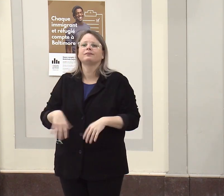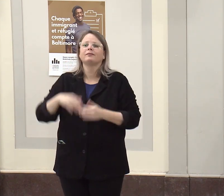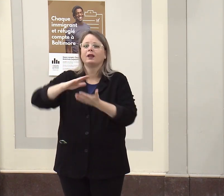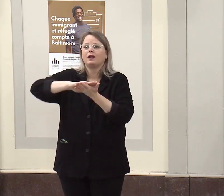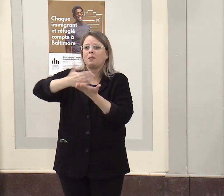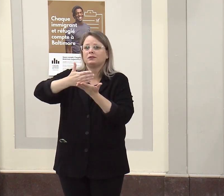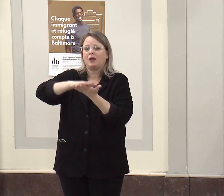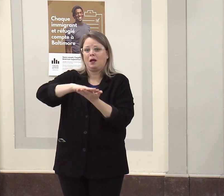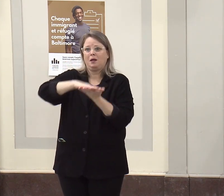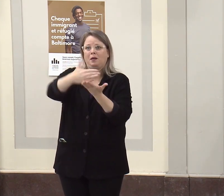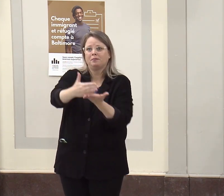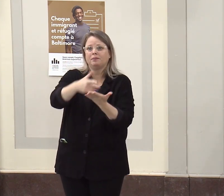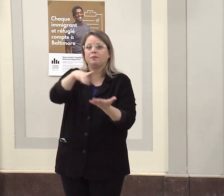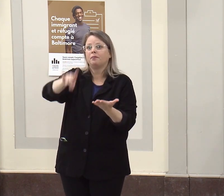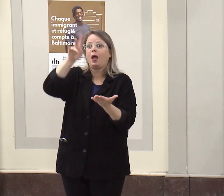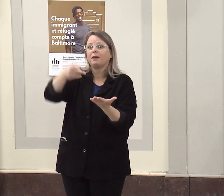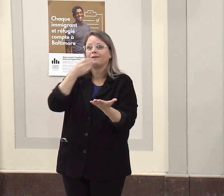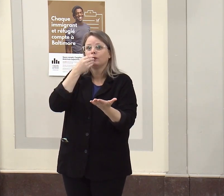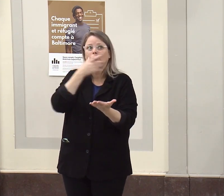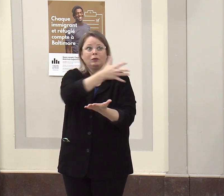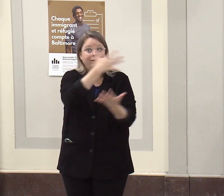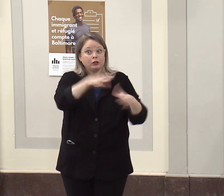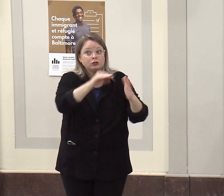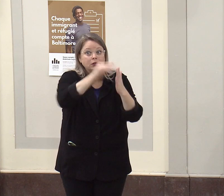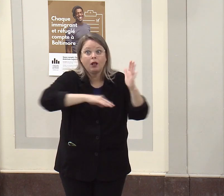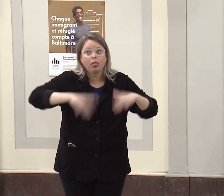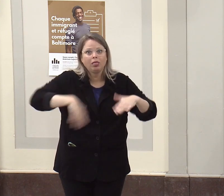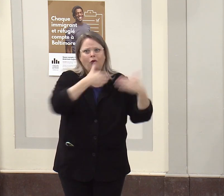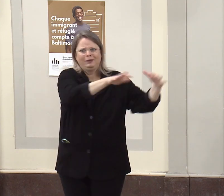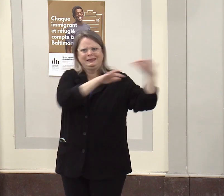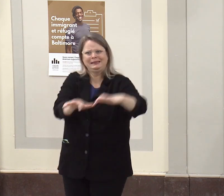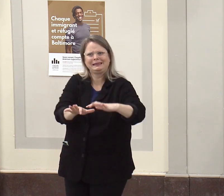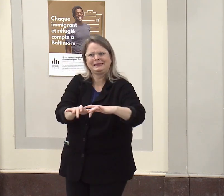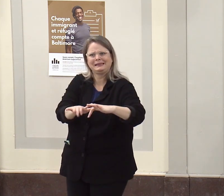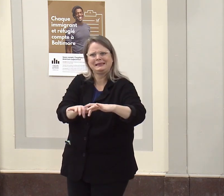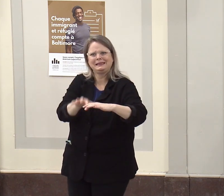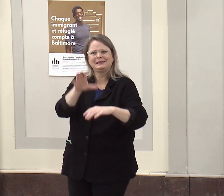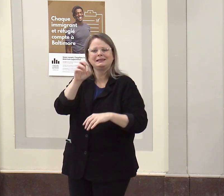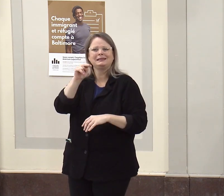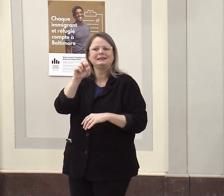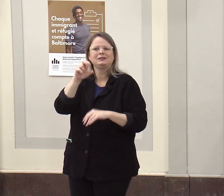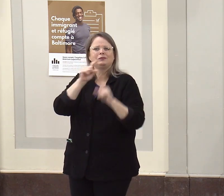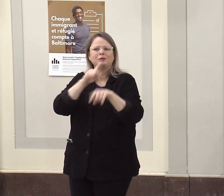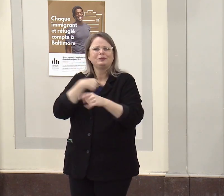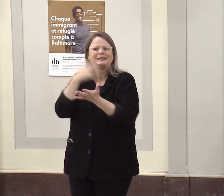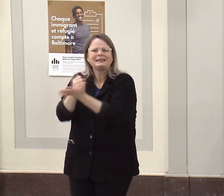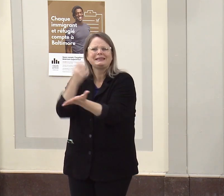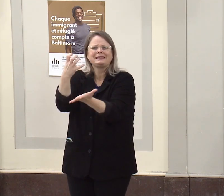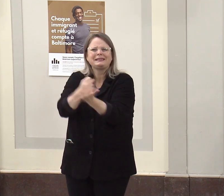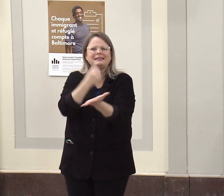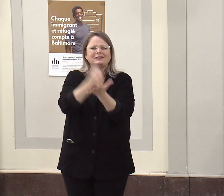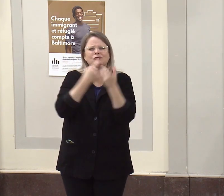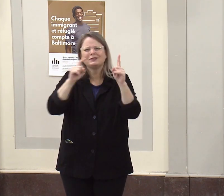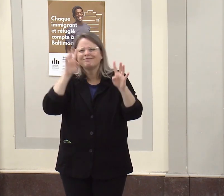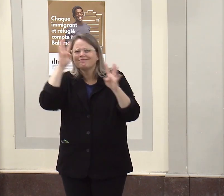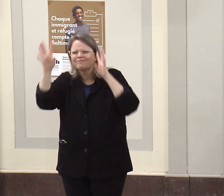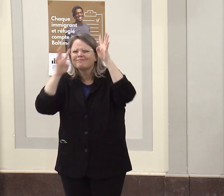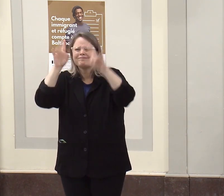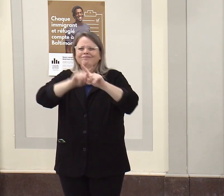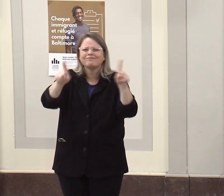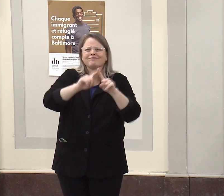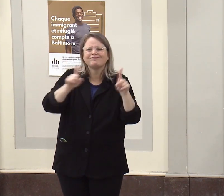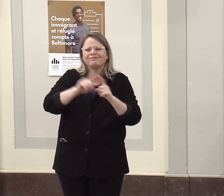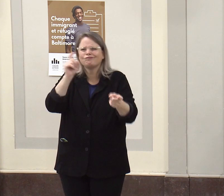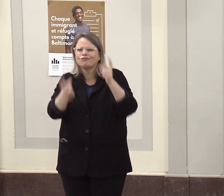complete their census that maybe otherwise have difficulty completing that online. So we're just trying to adapt to some of the limitations about people coming together